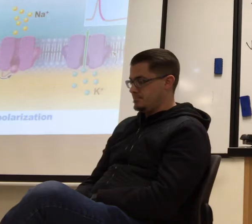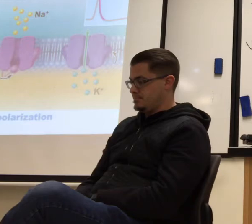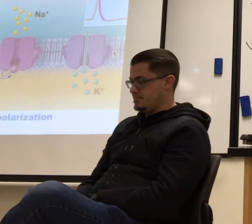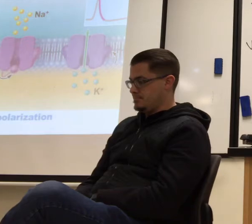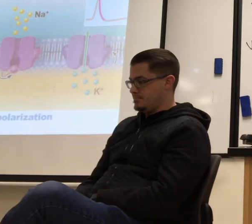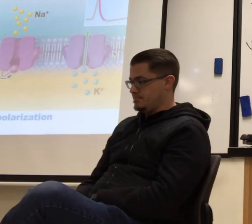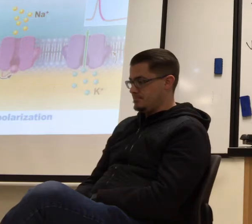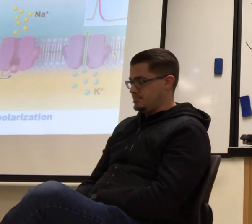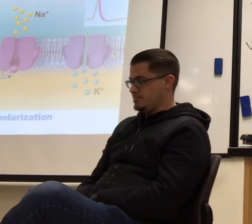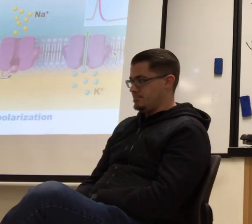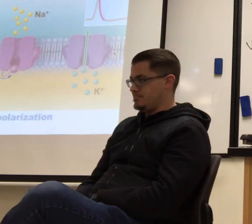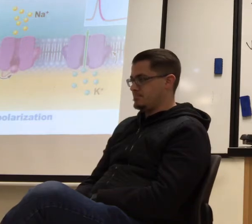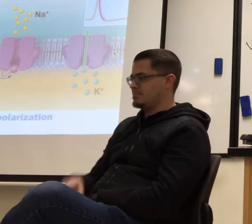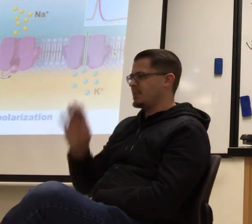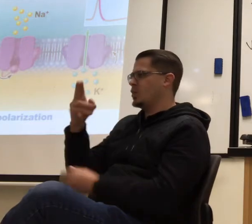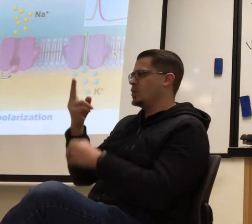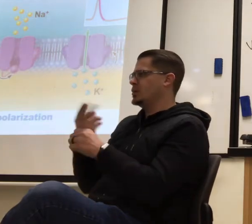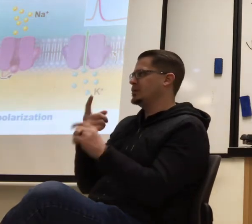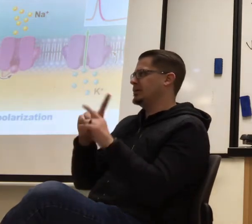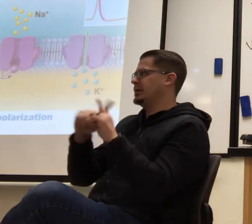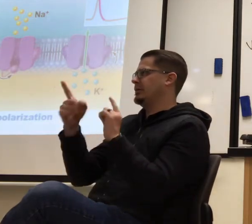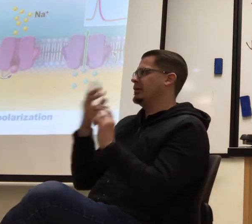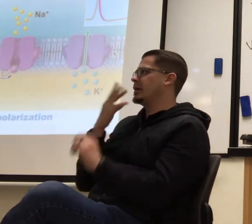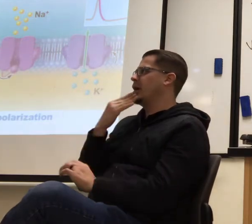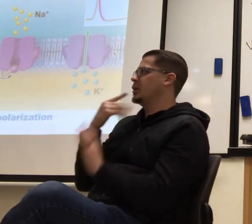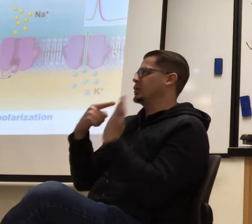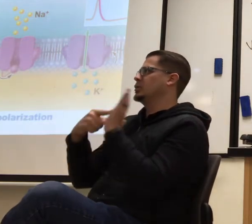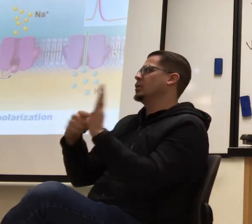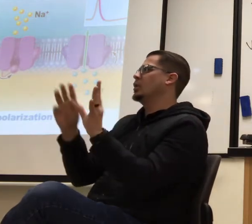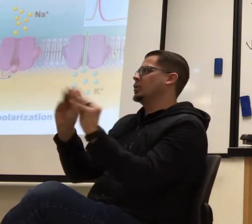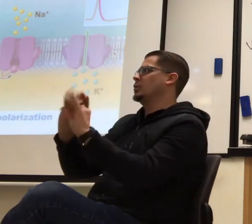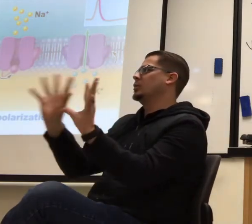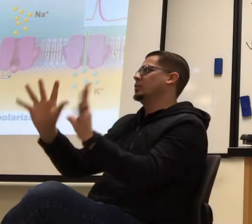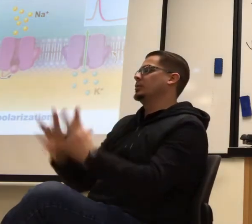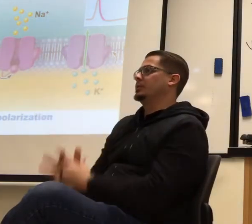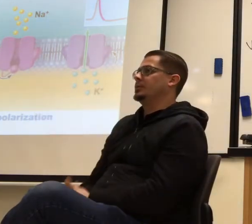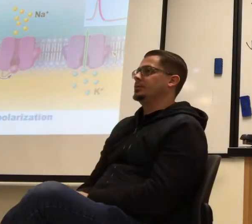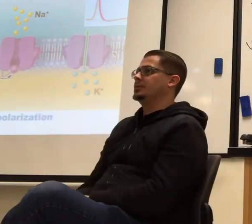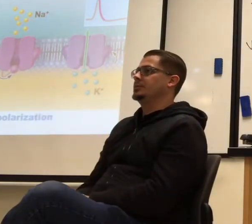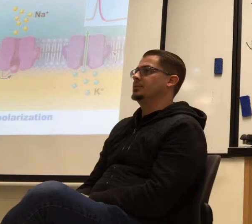So how about I use a different color here? Let's see, so blue.